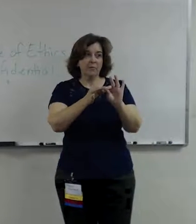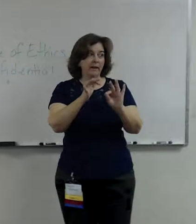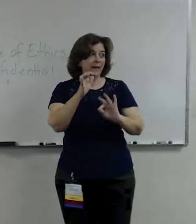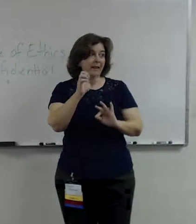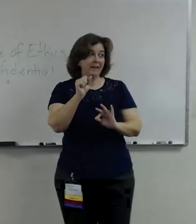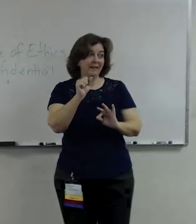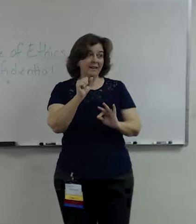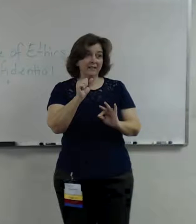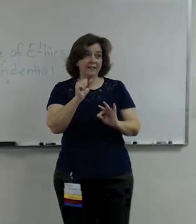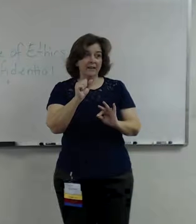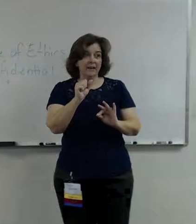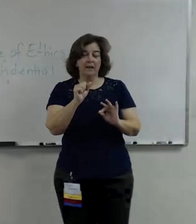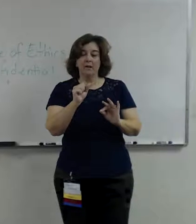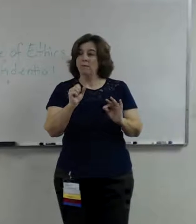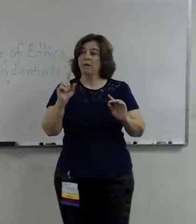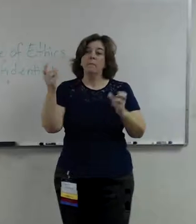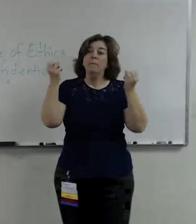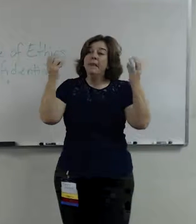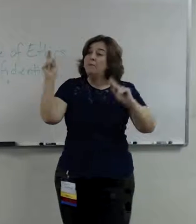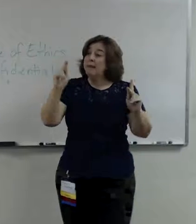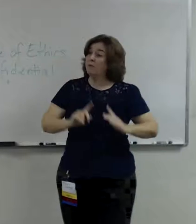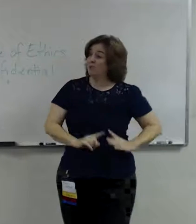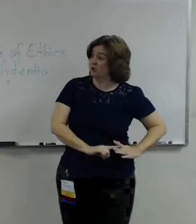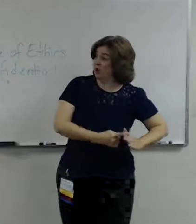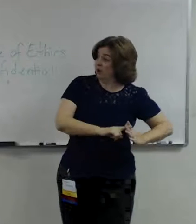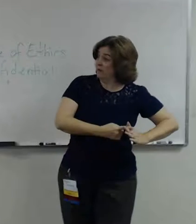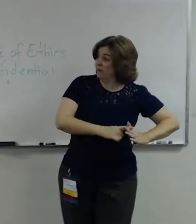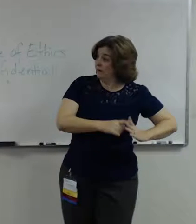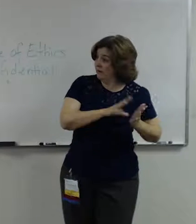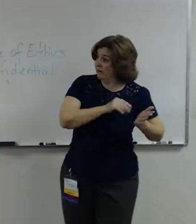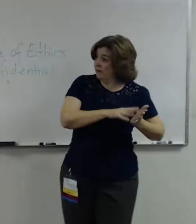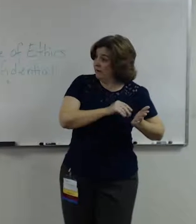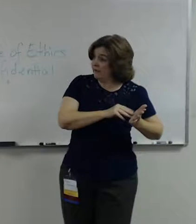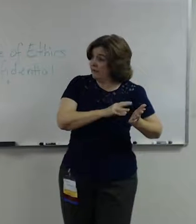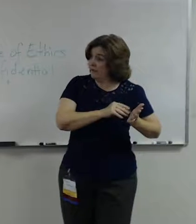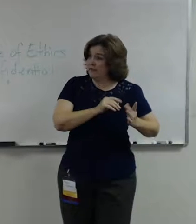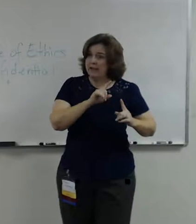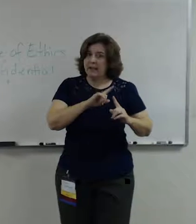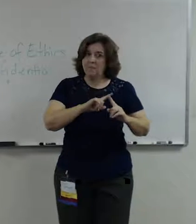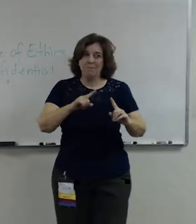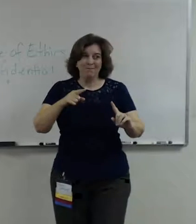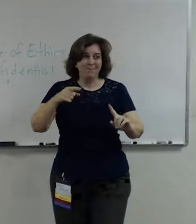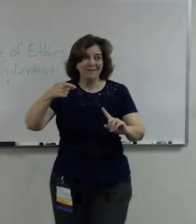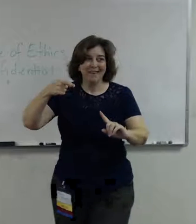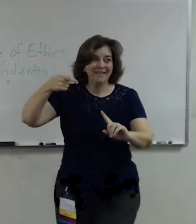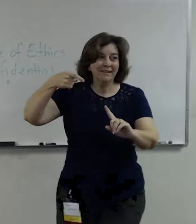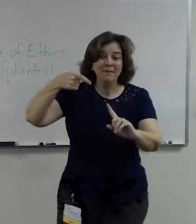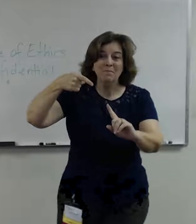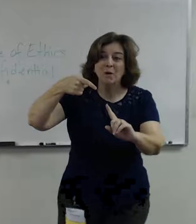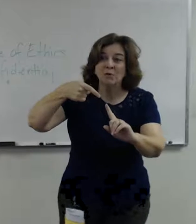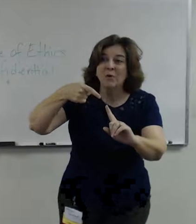interpreting is where many people start learning signs, but that's like the most